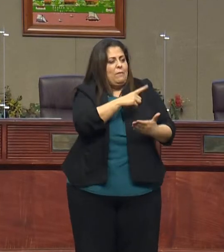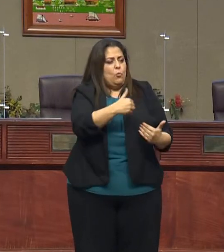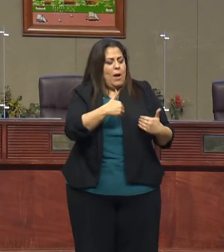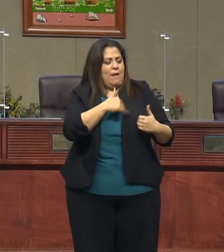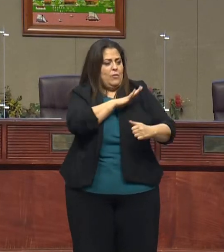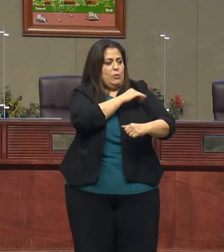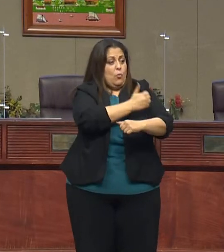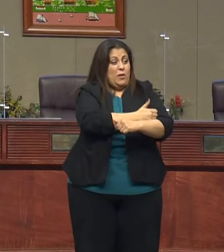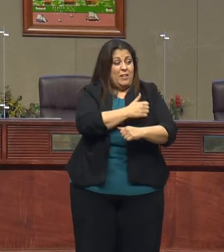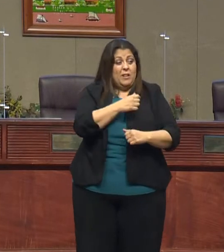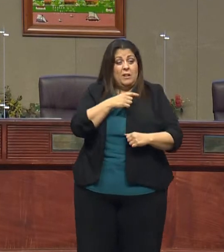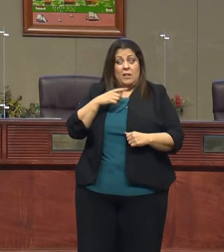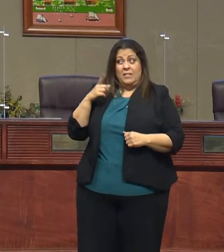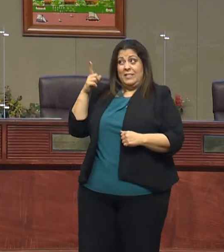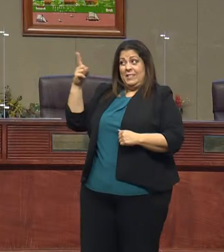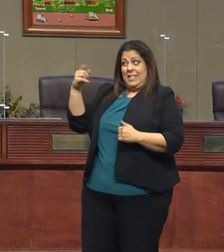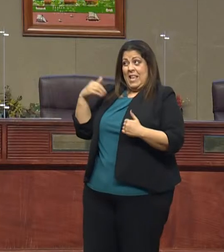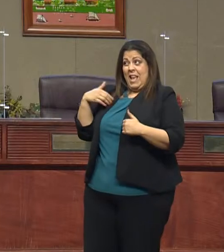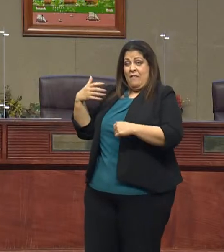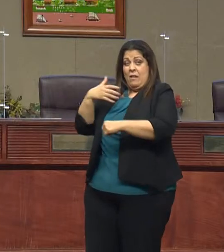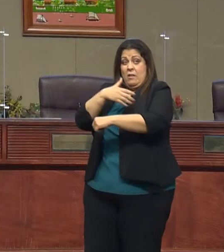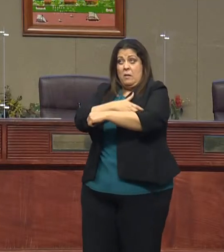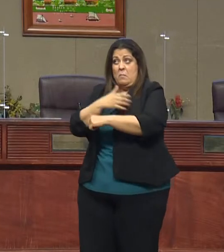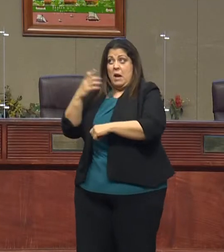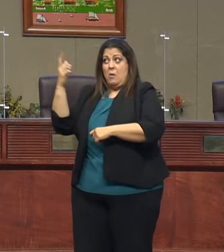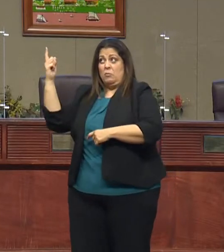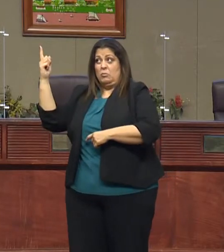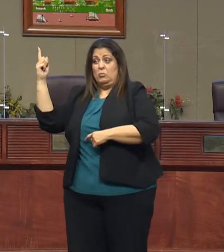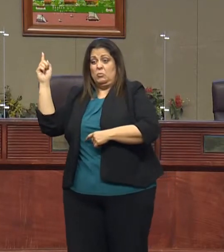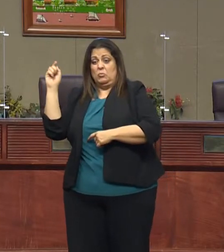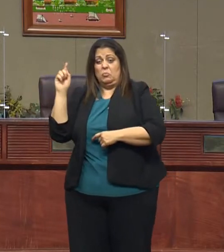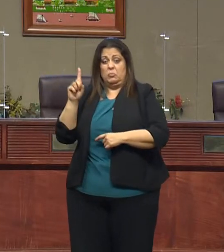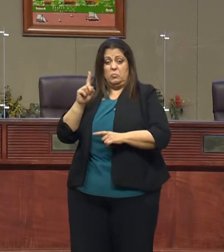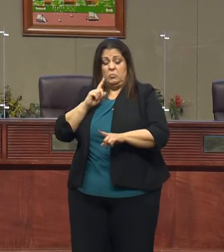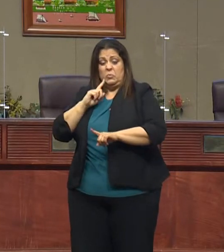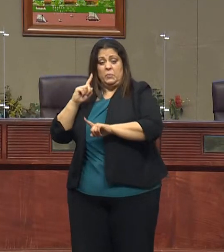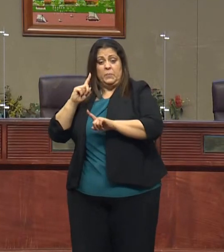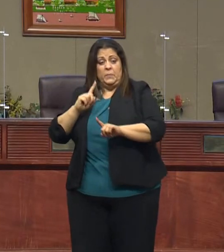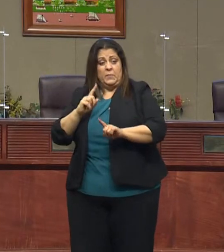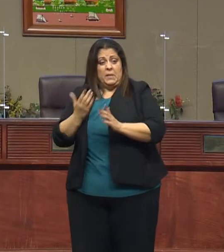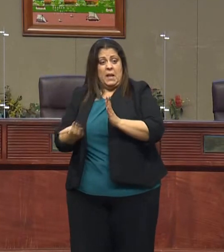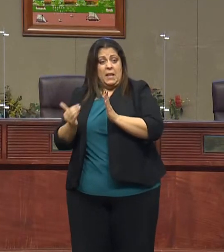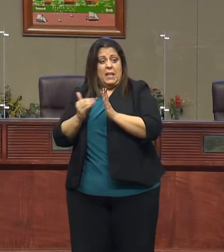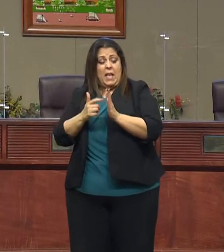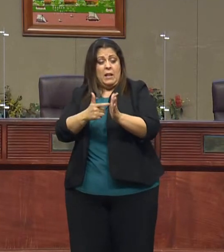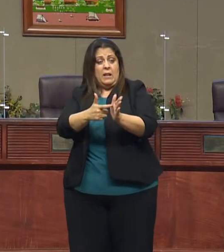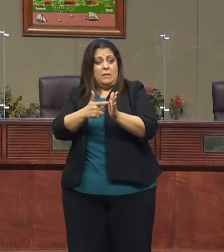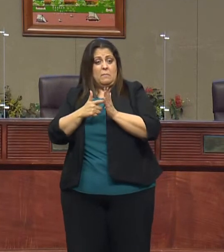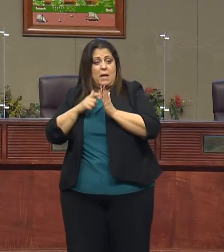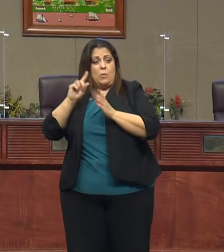the power to come in and reiterate his original list?